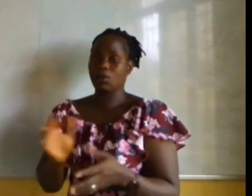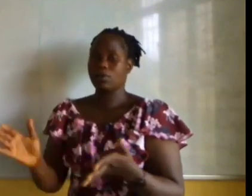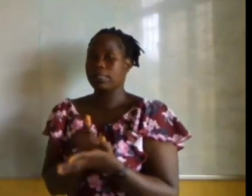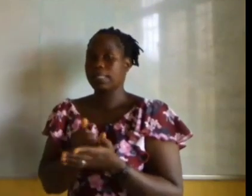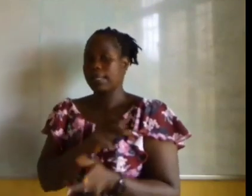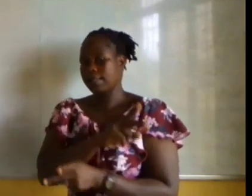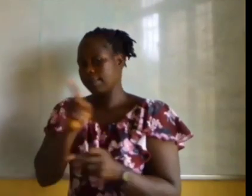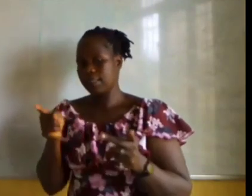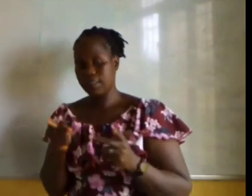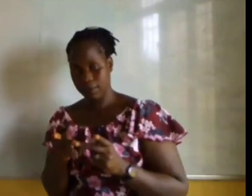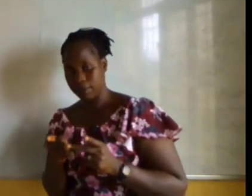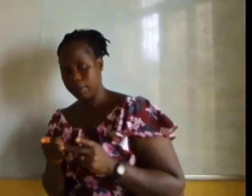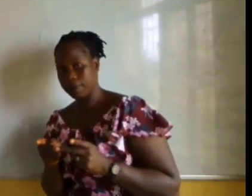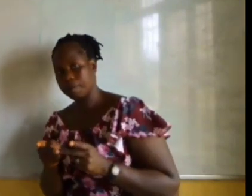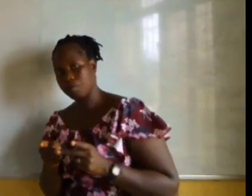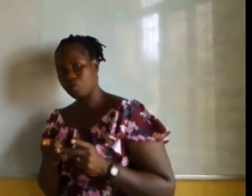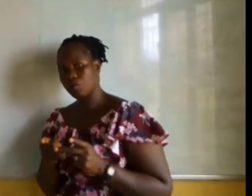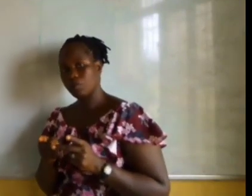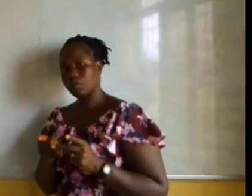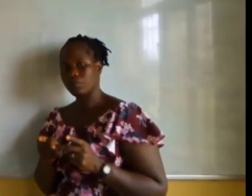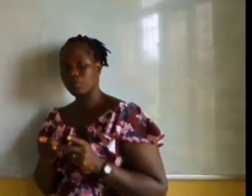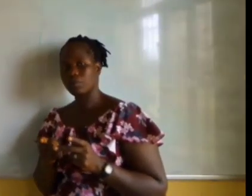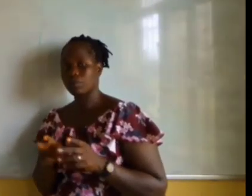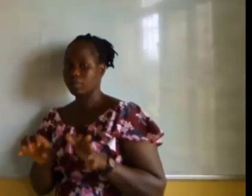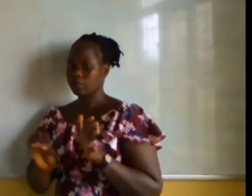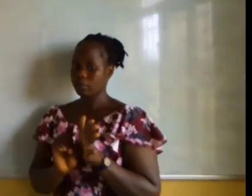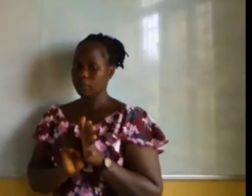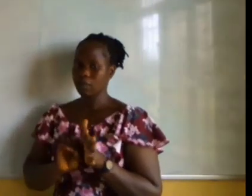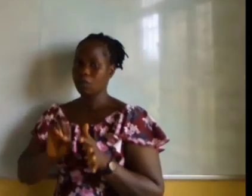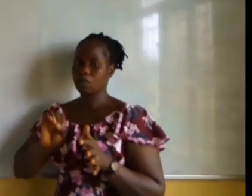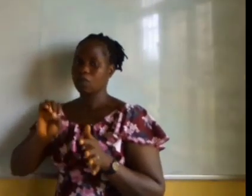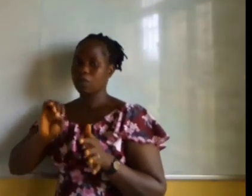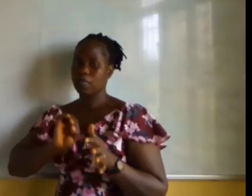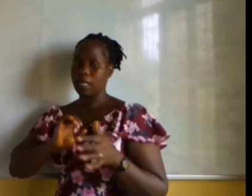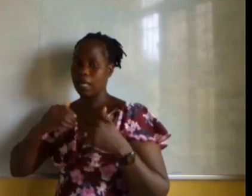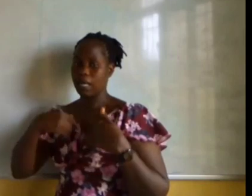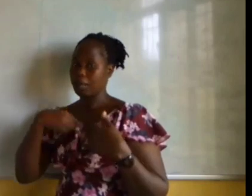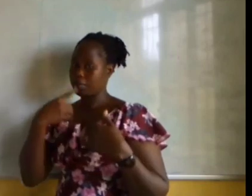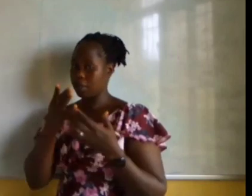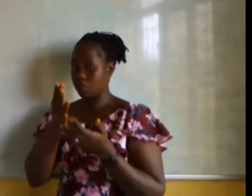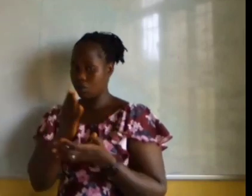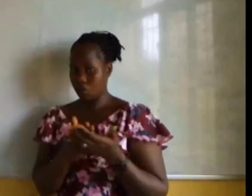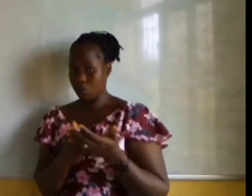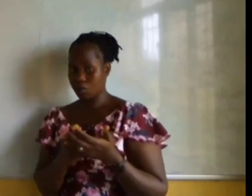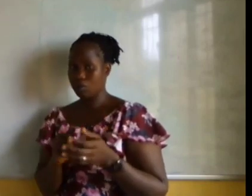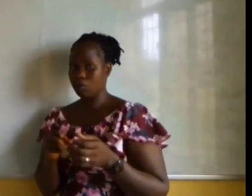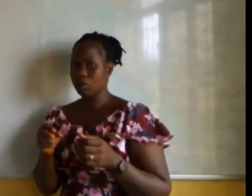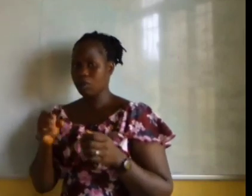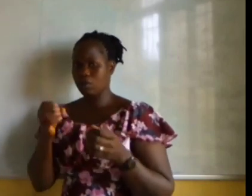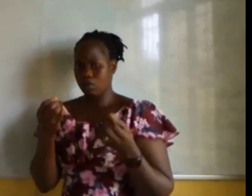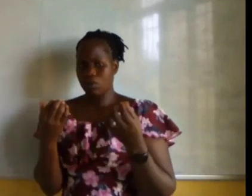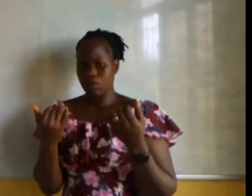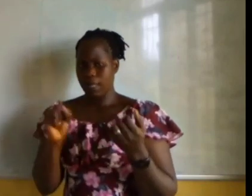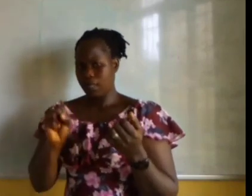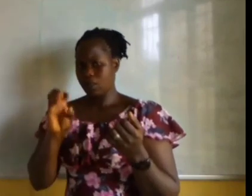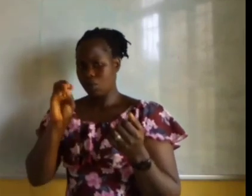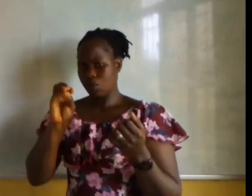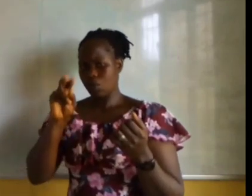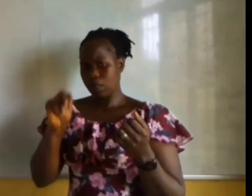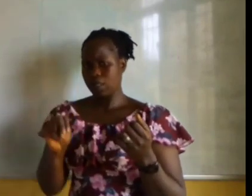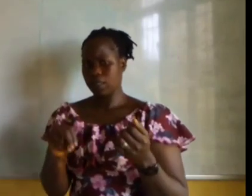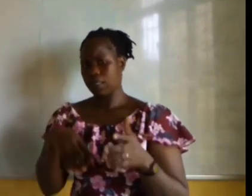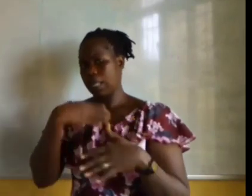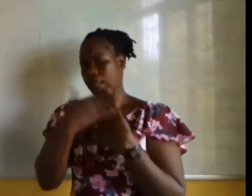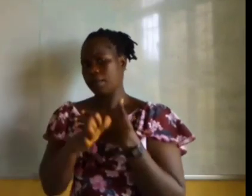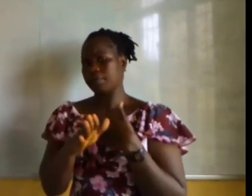an action take place. For instance, I've mentioned some earlier on. Soon,